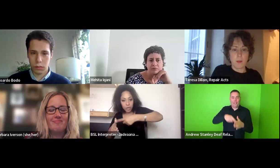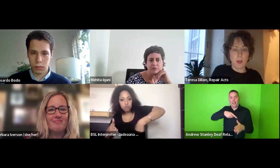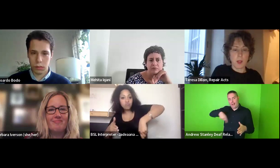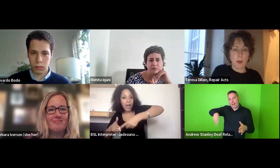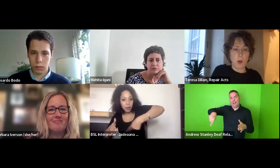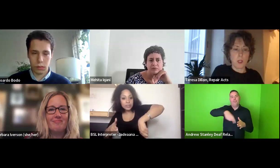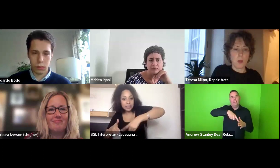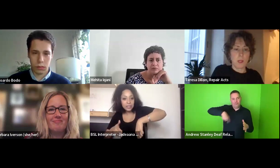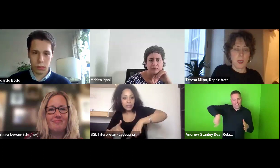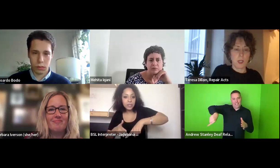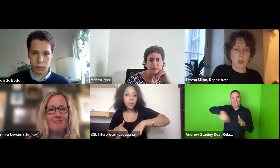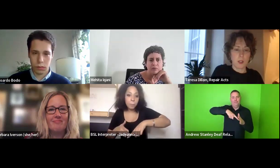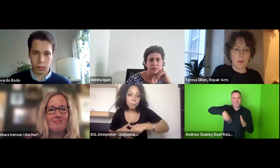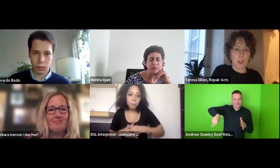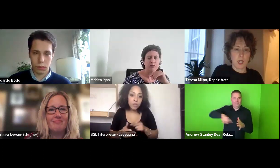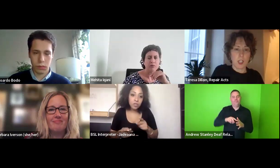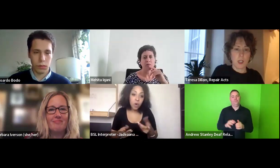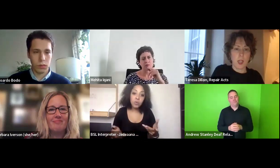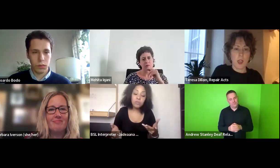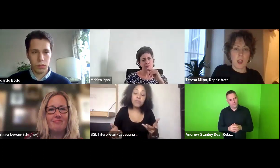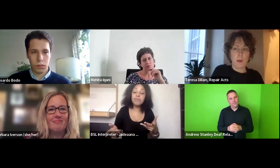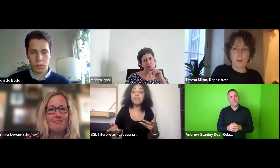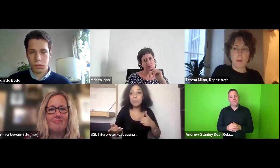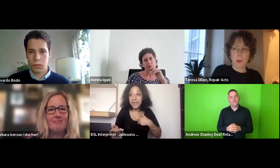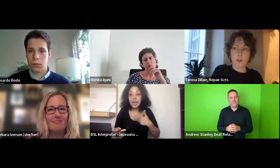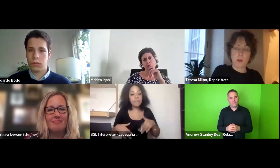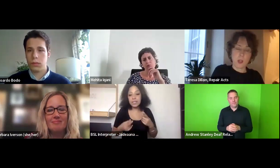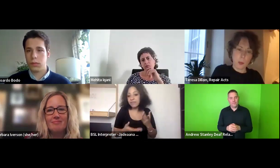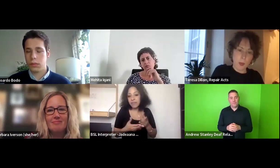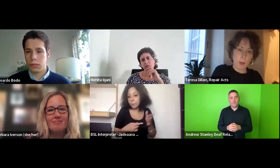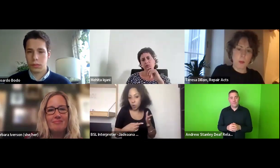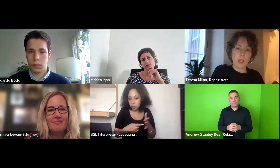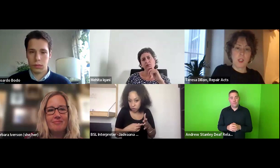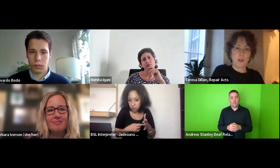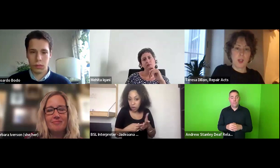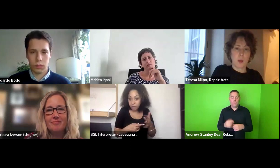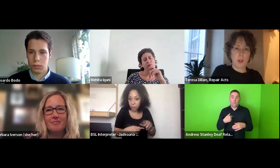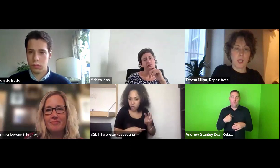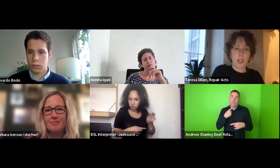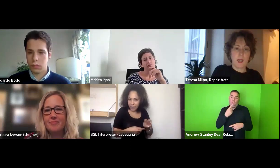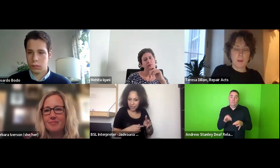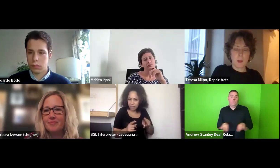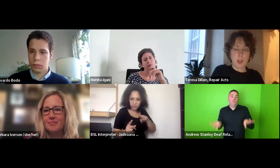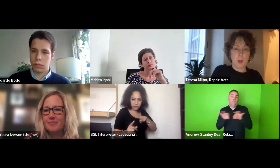sense that I'm holding when I'm saying that kind of conversation. But from the European perspective, like